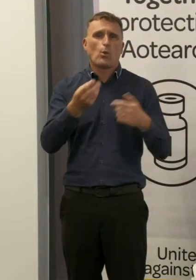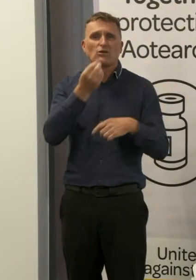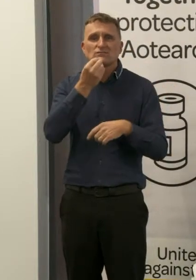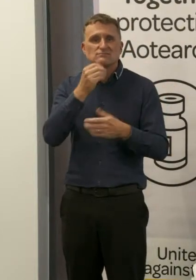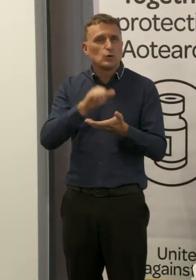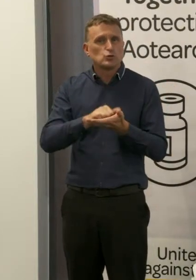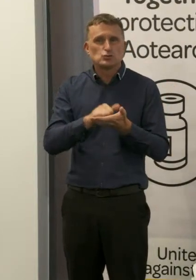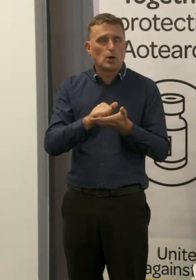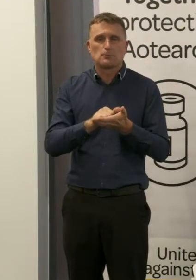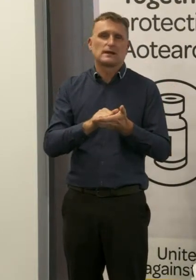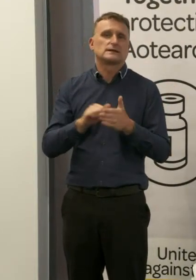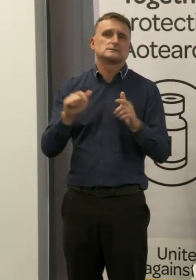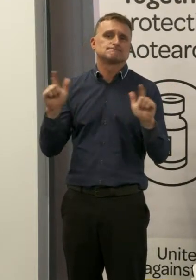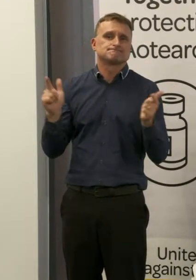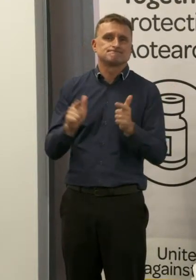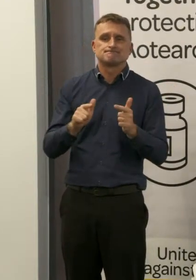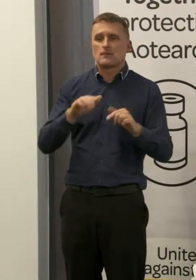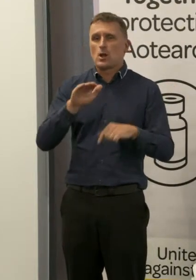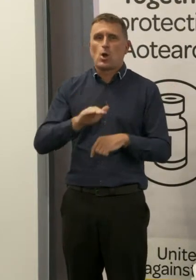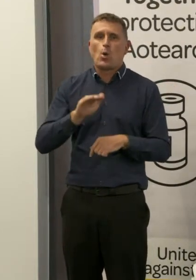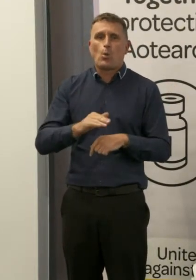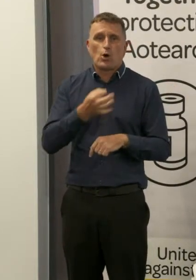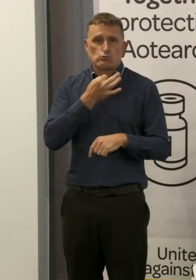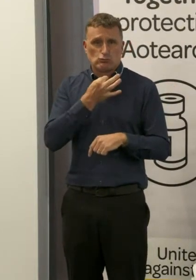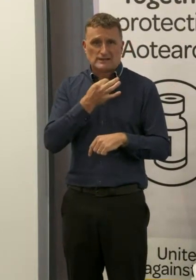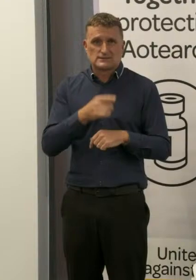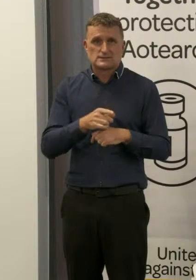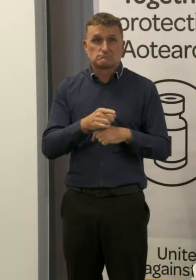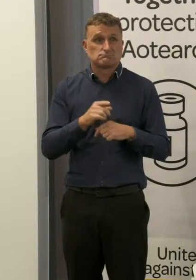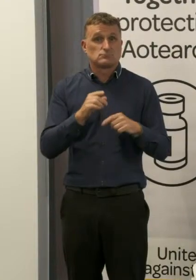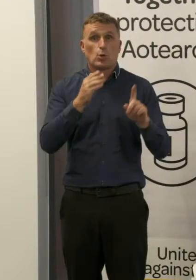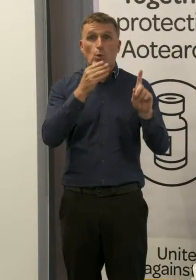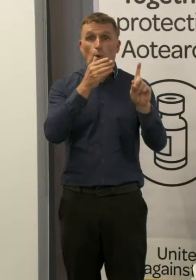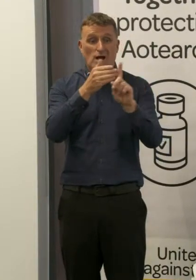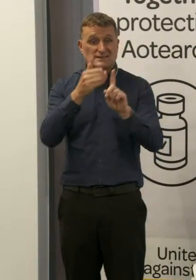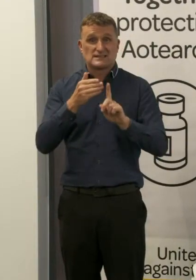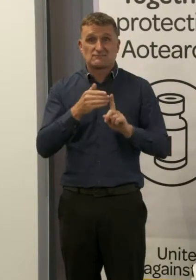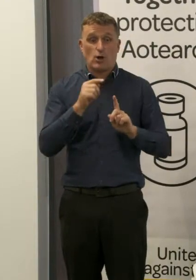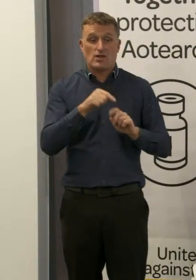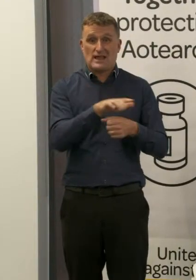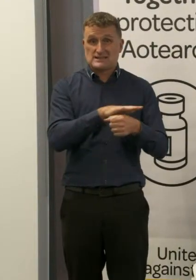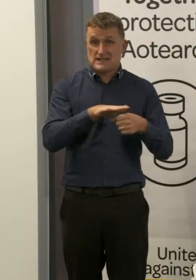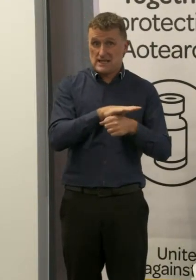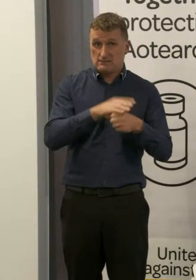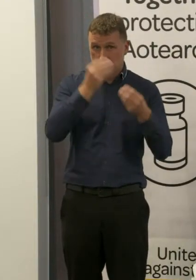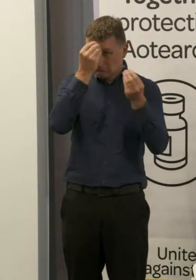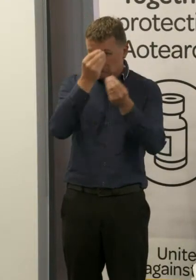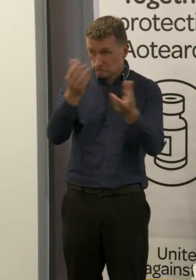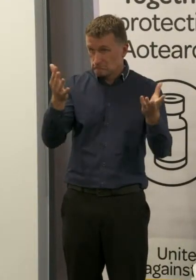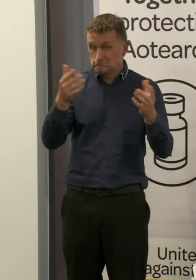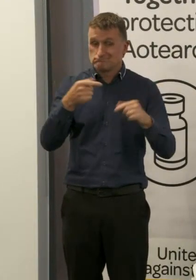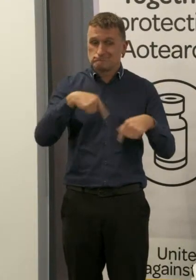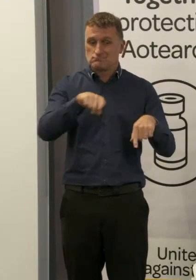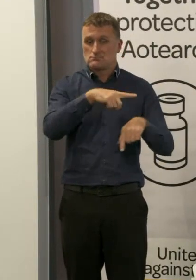supermarkets and those sorts of places. So we don't need to necessarily identify people in those places as